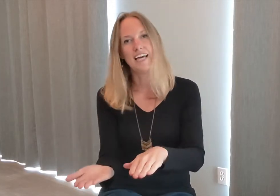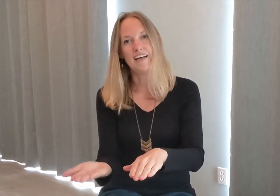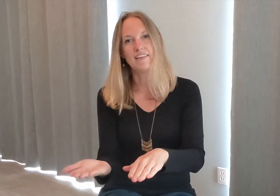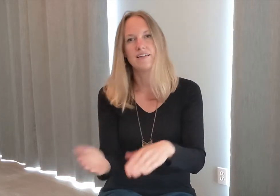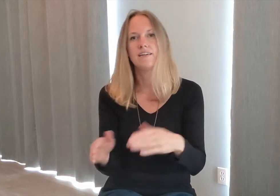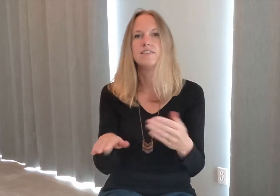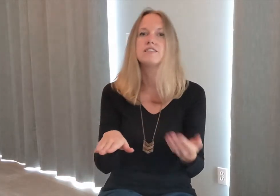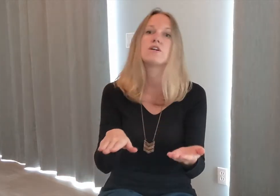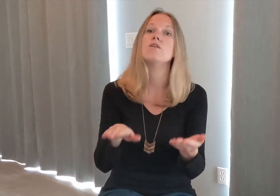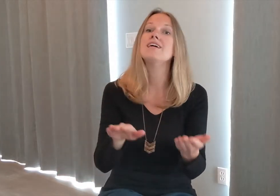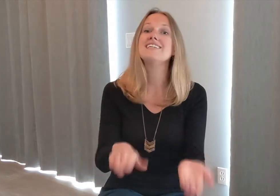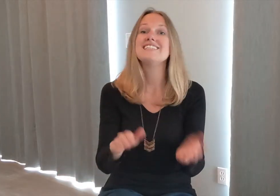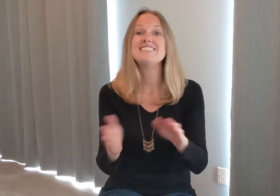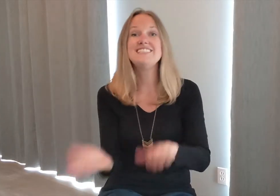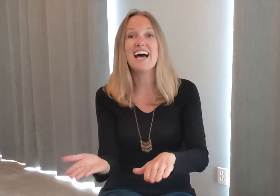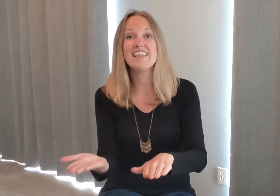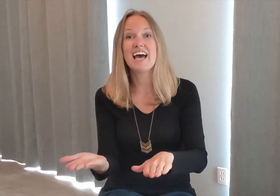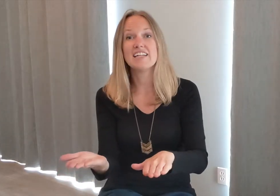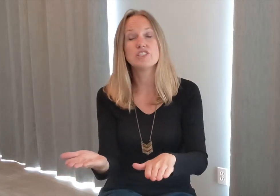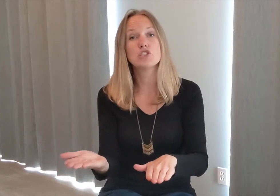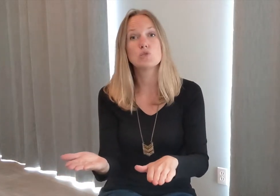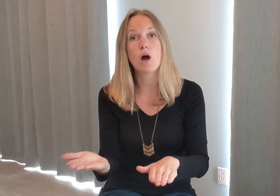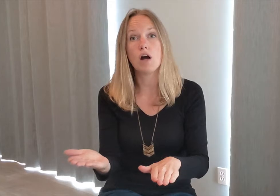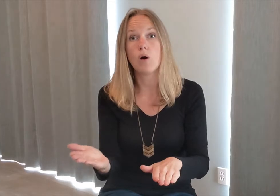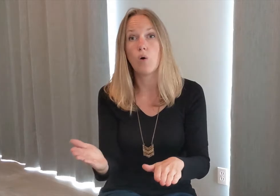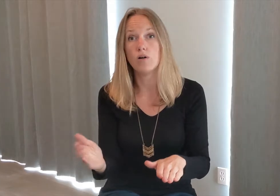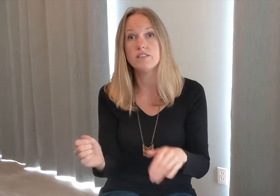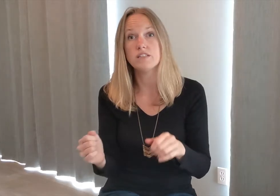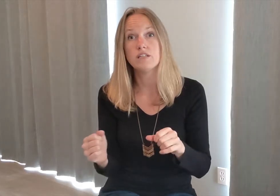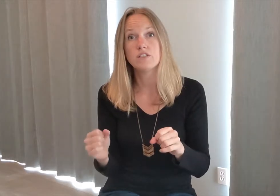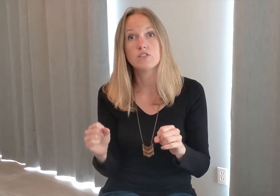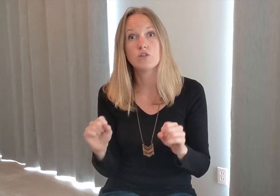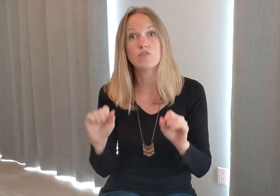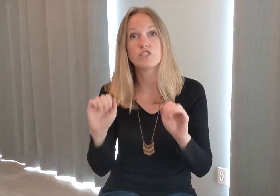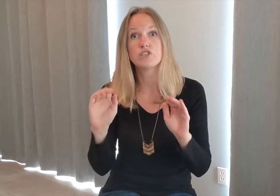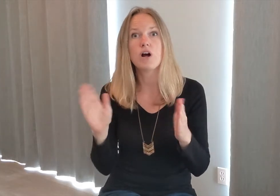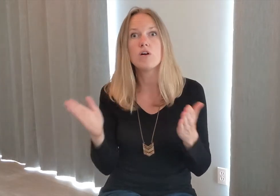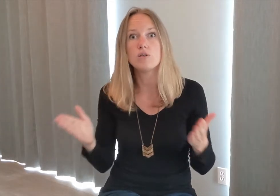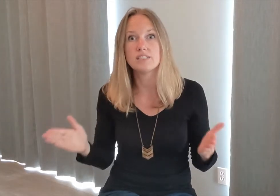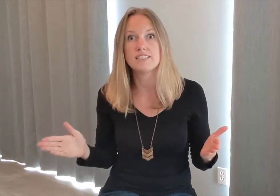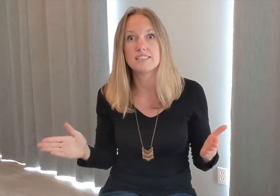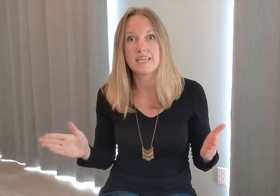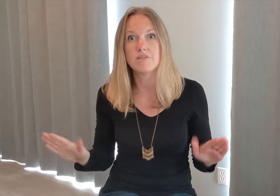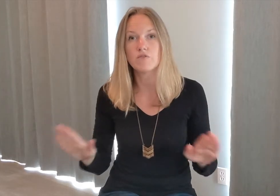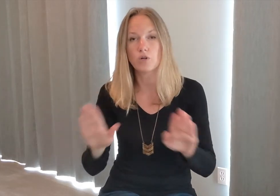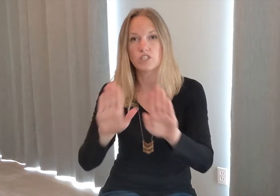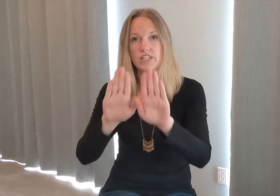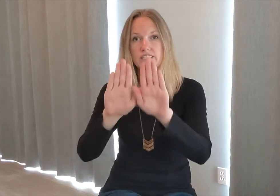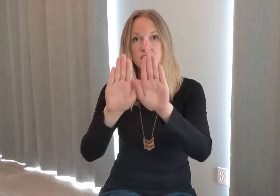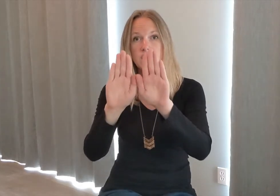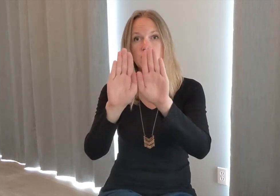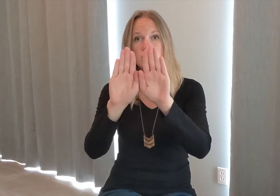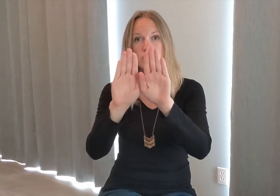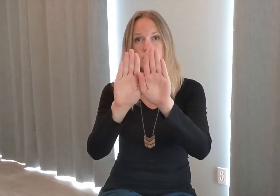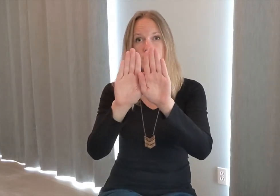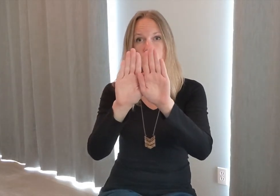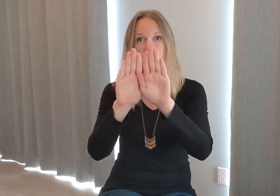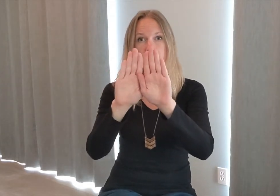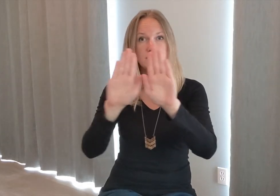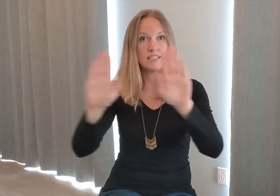Death. So death had a stronghold. So for a stronghold, it's the same as fortress. So you take your hands here,